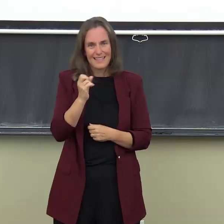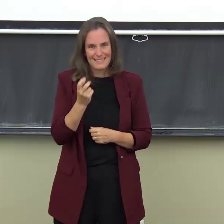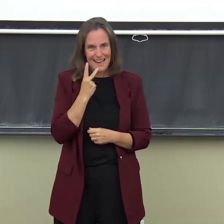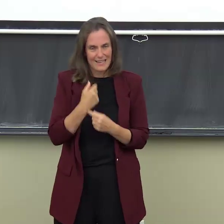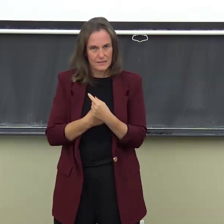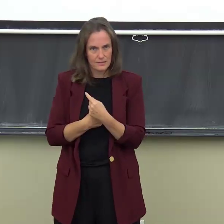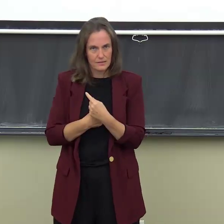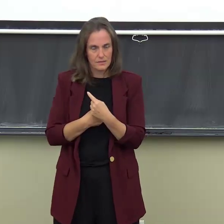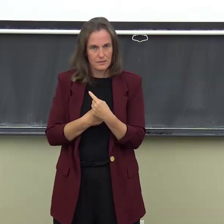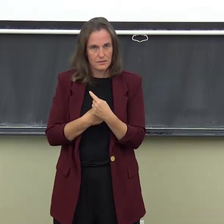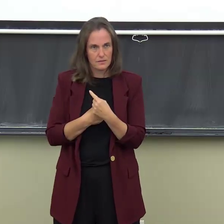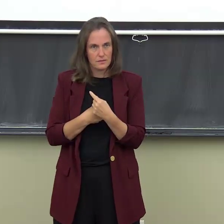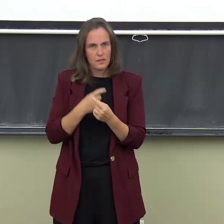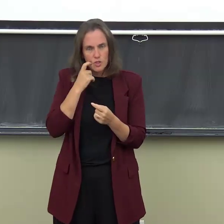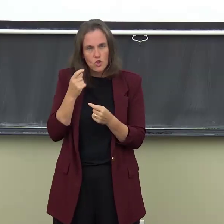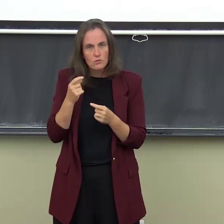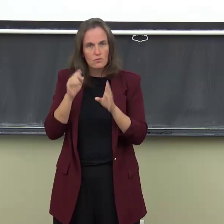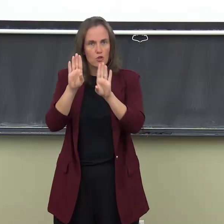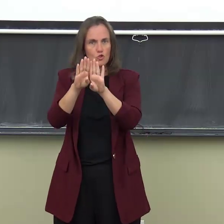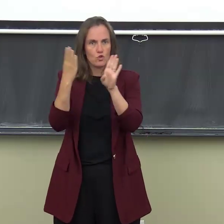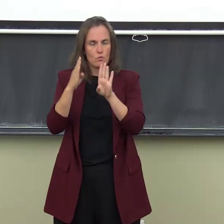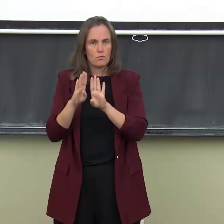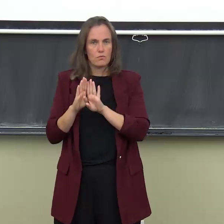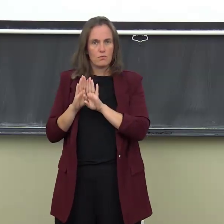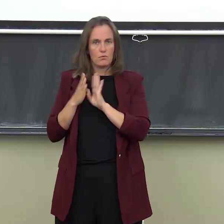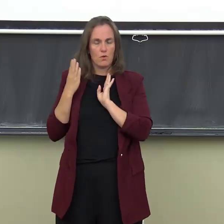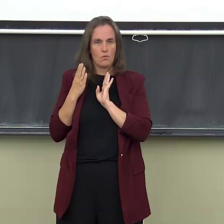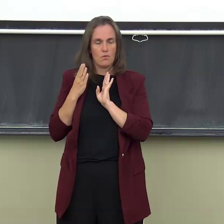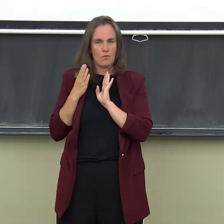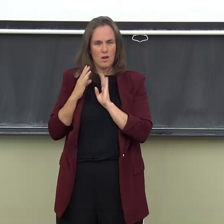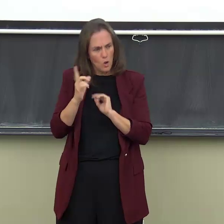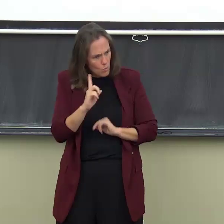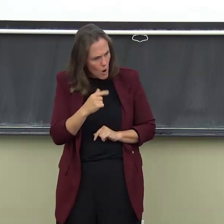snacks just through the. Where are the coffee and snacks?